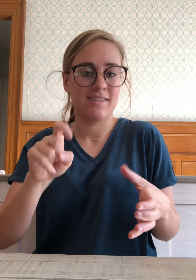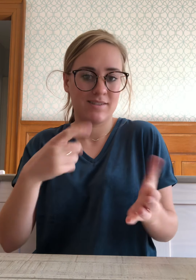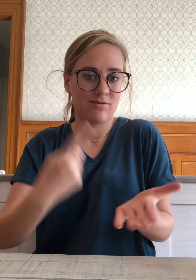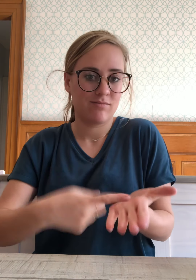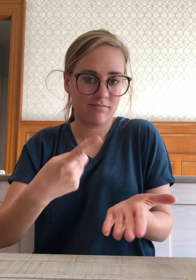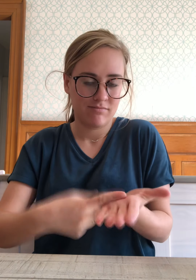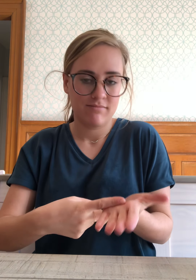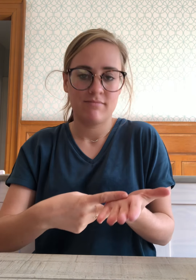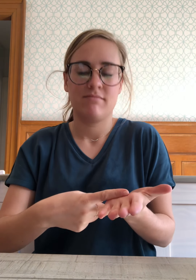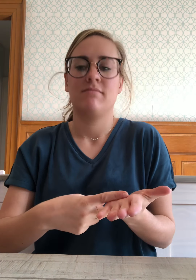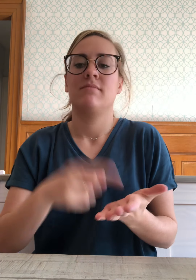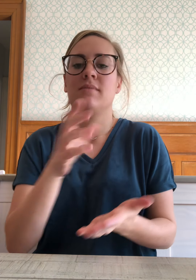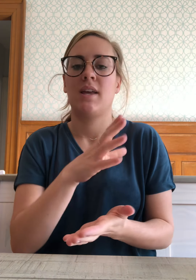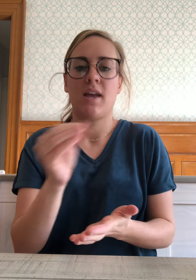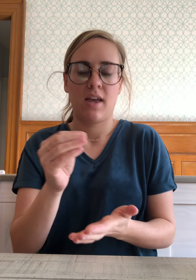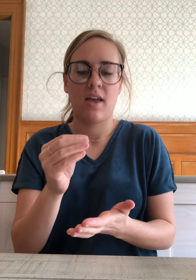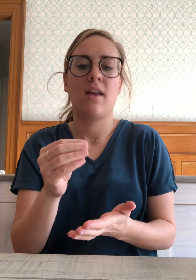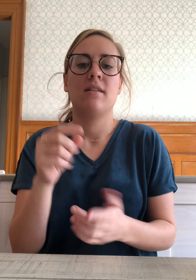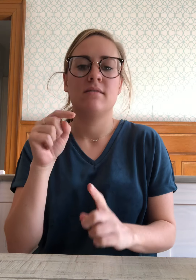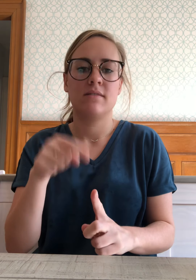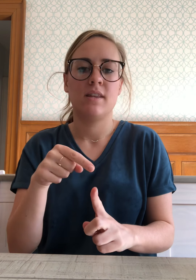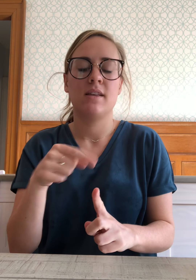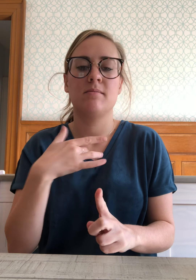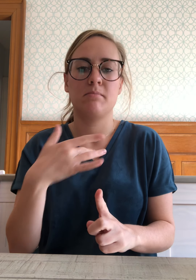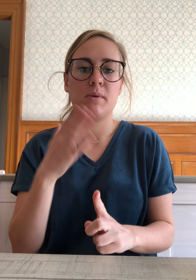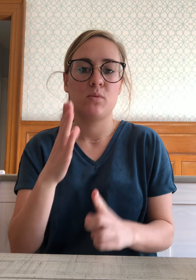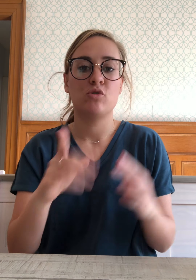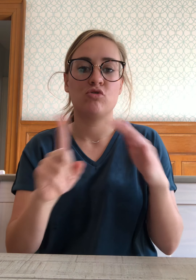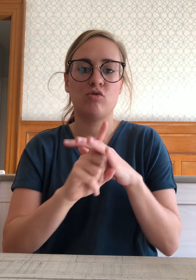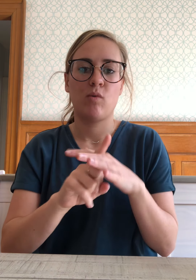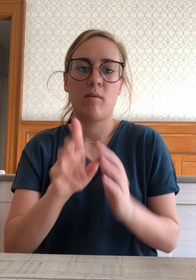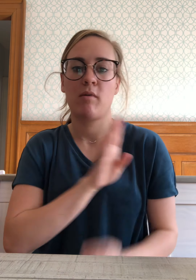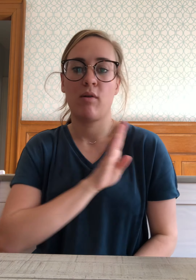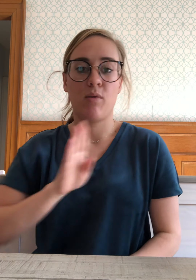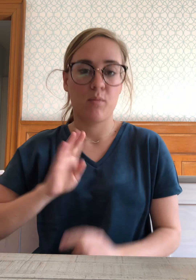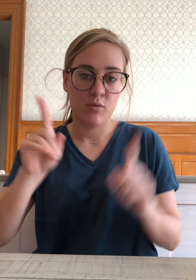often show up in tests and boards.